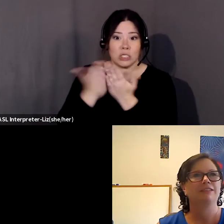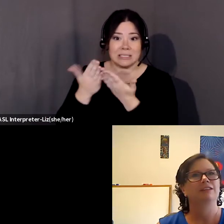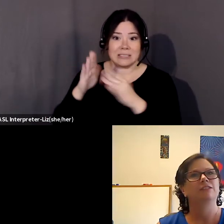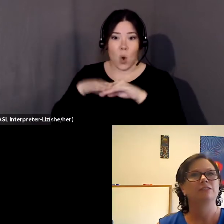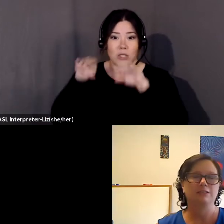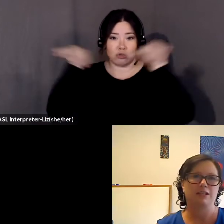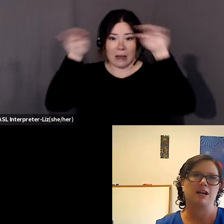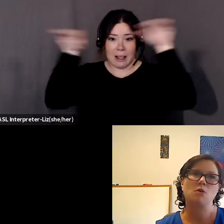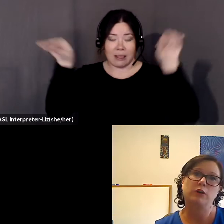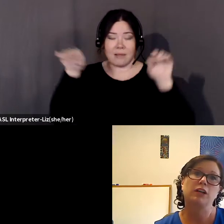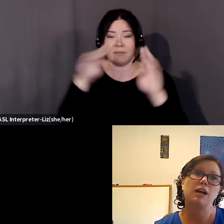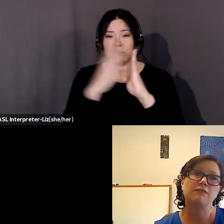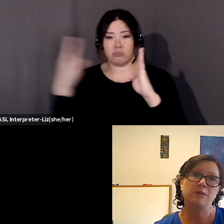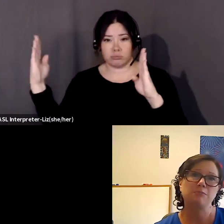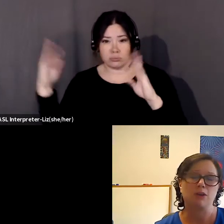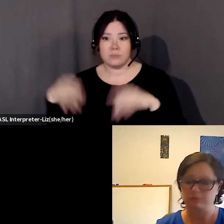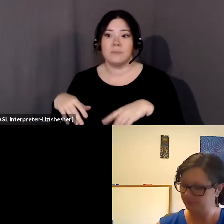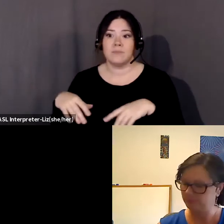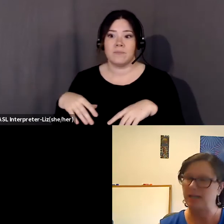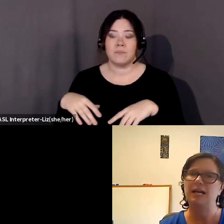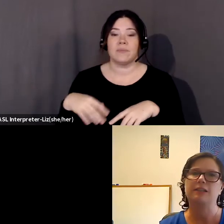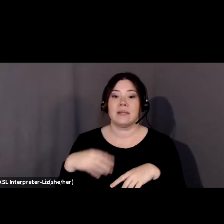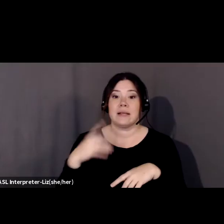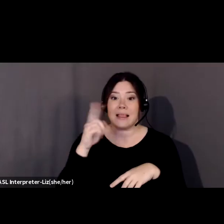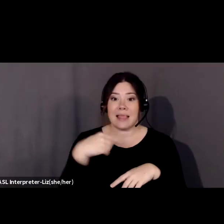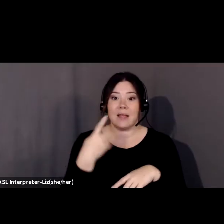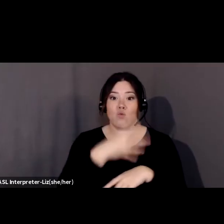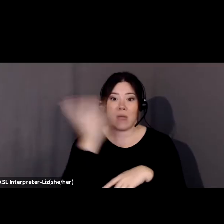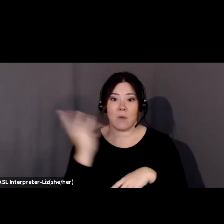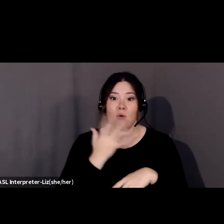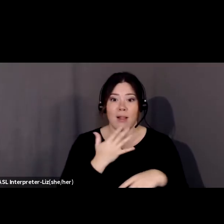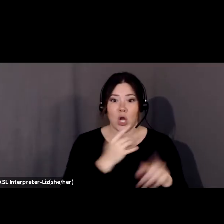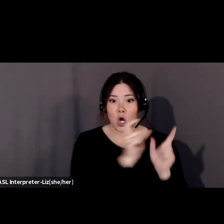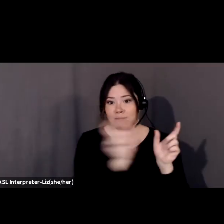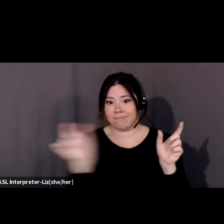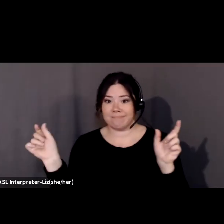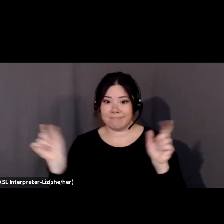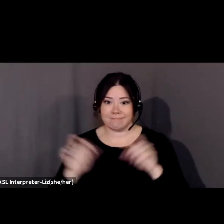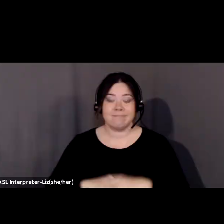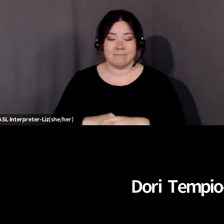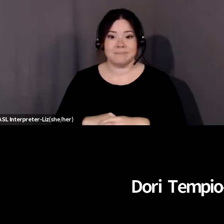in the order of the rainbow by color.